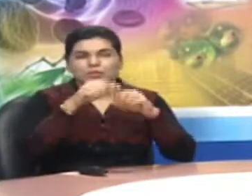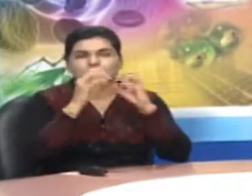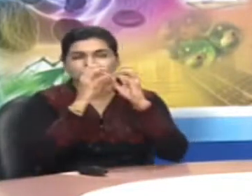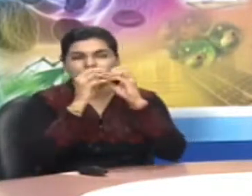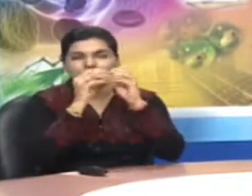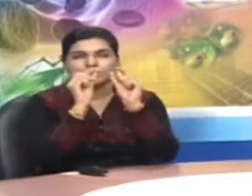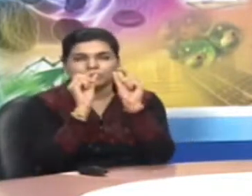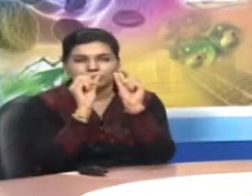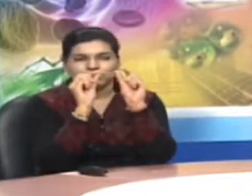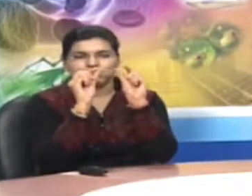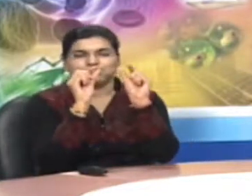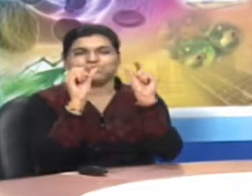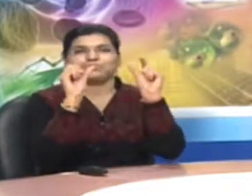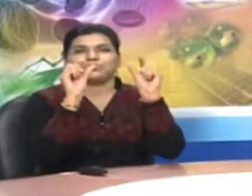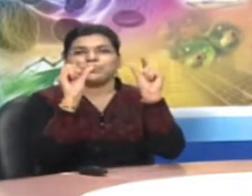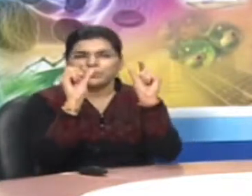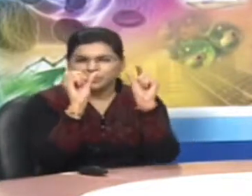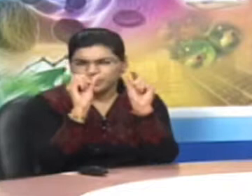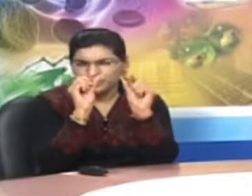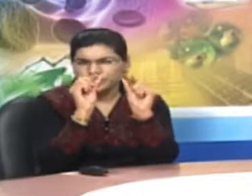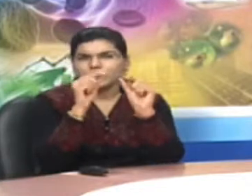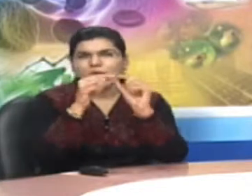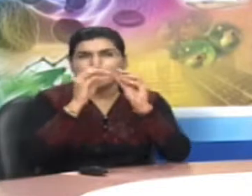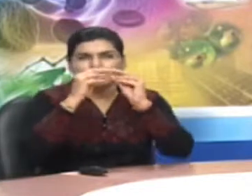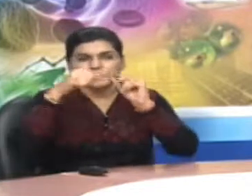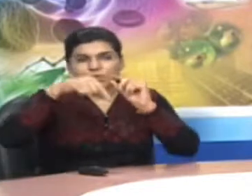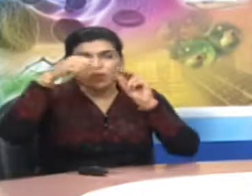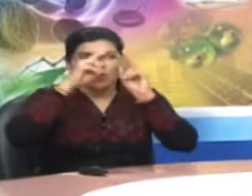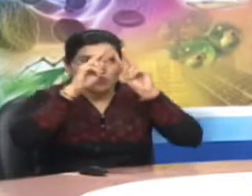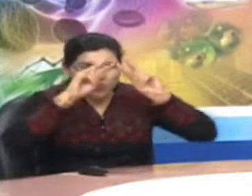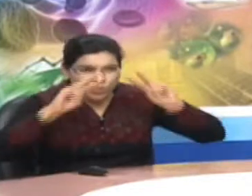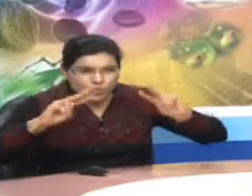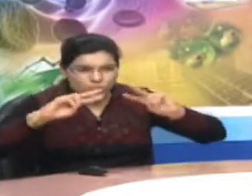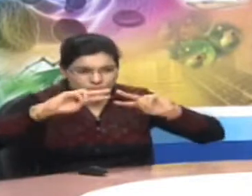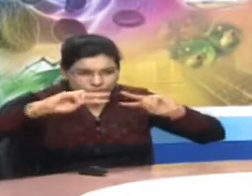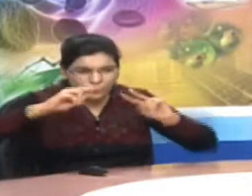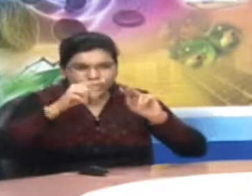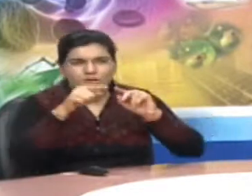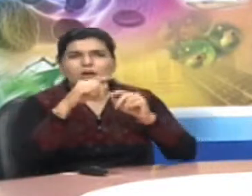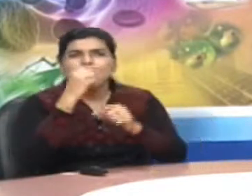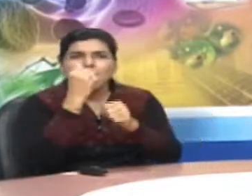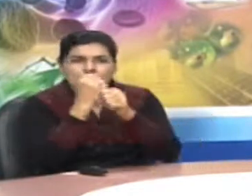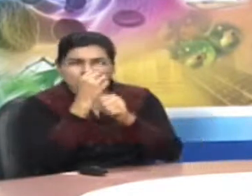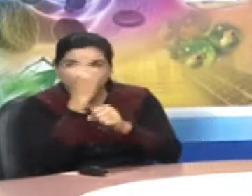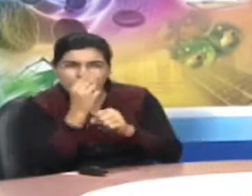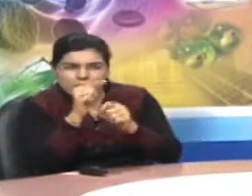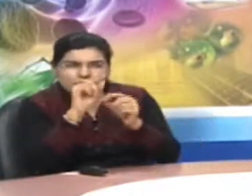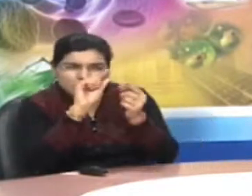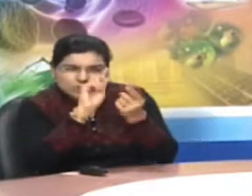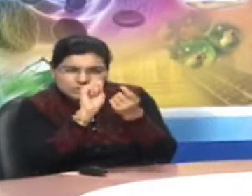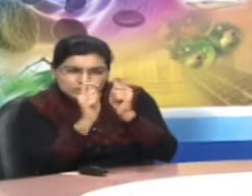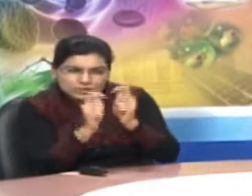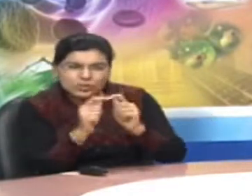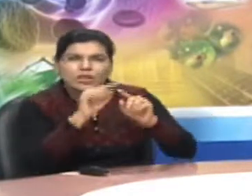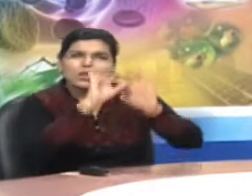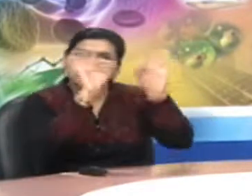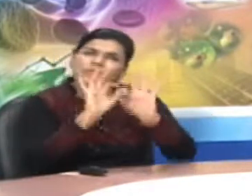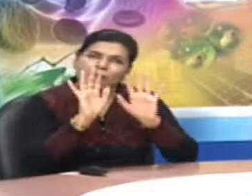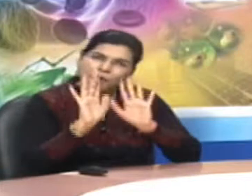So you see, you can also see the quick styles for your text. If you want it to look 3D